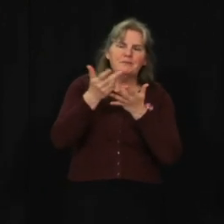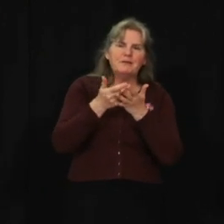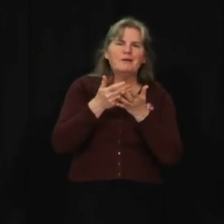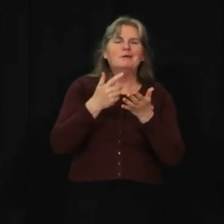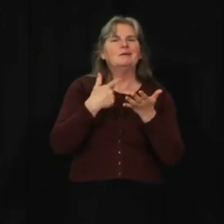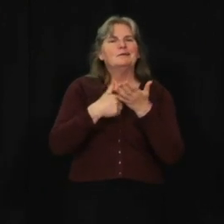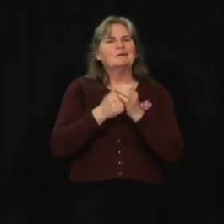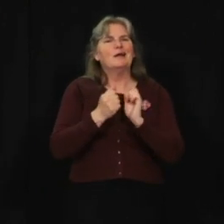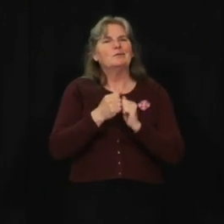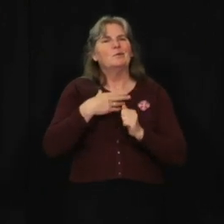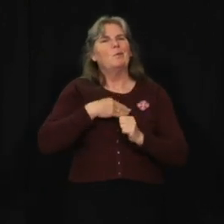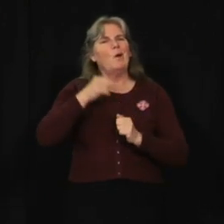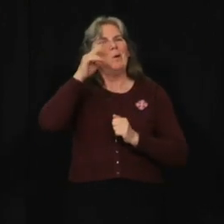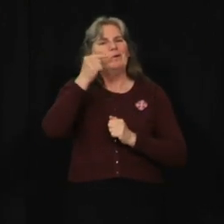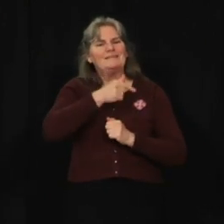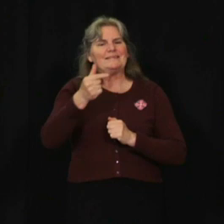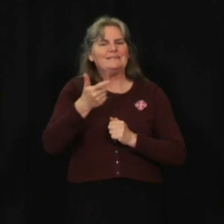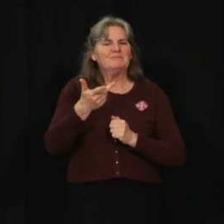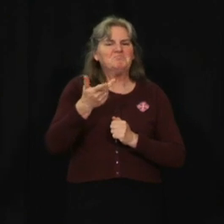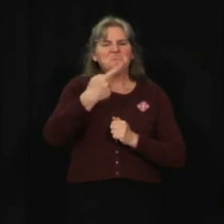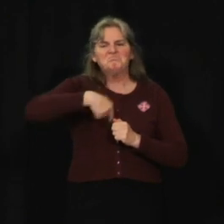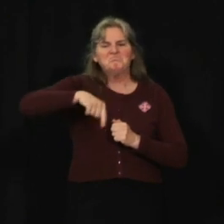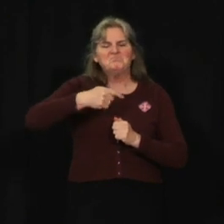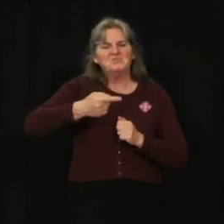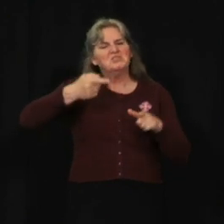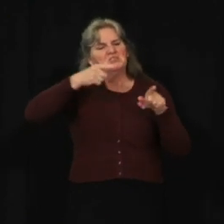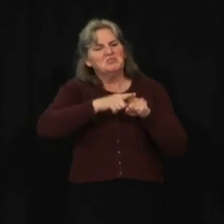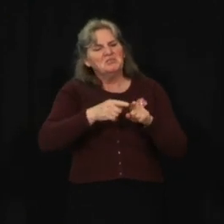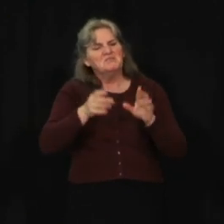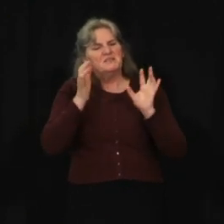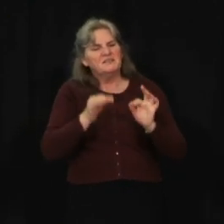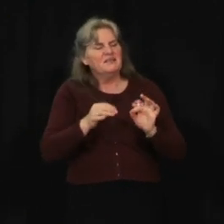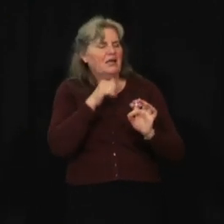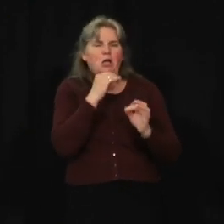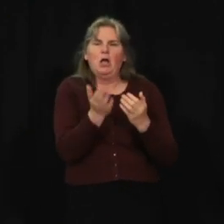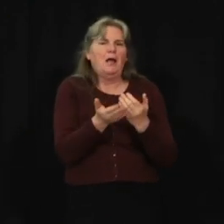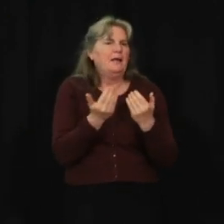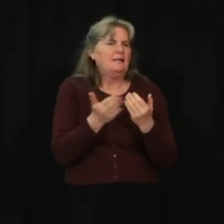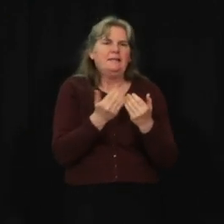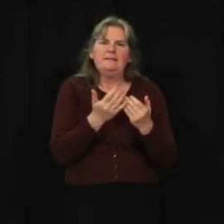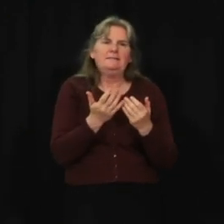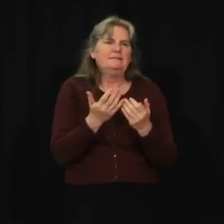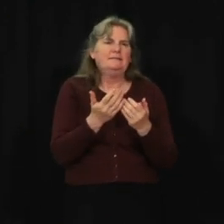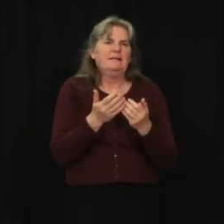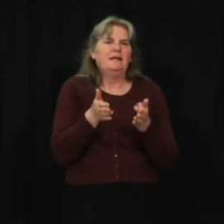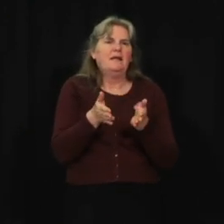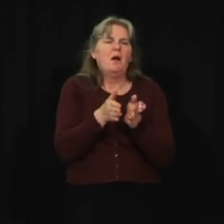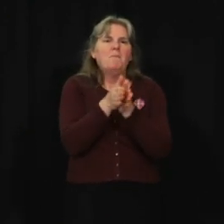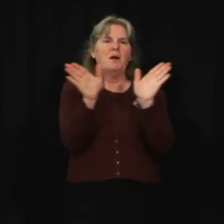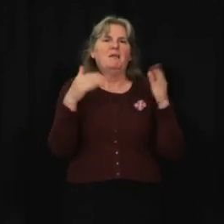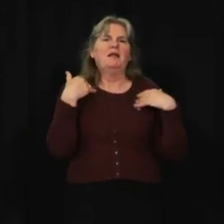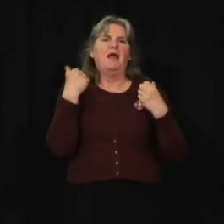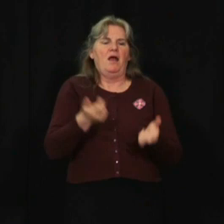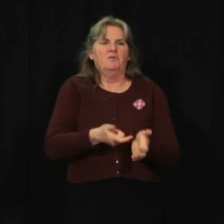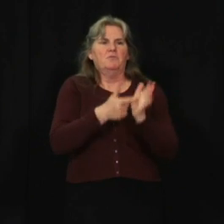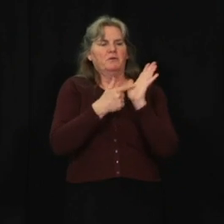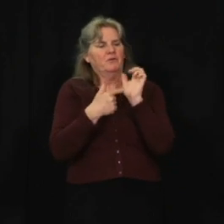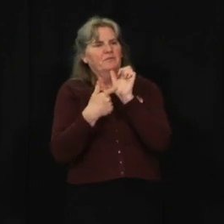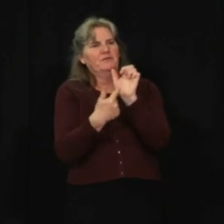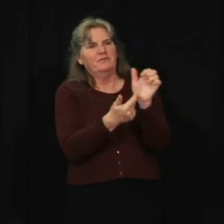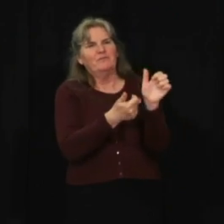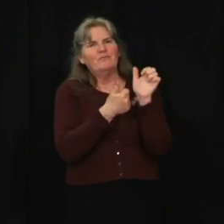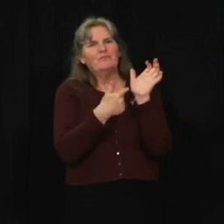a decision made by the city to close just because of difficulties complying with the public health requirements, such